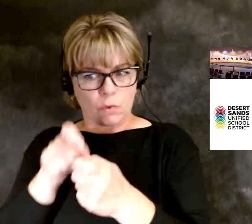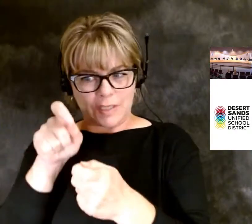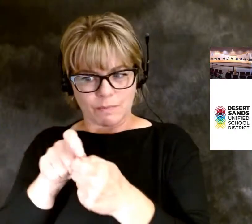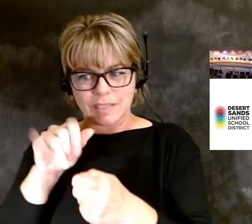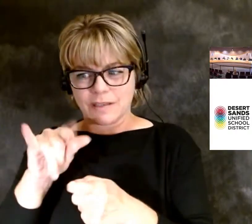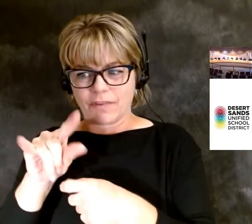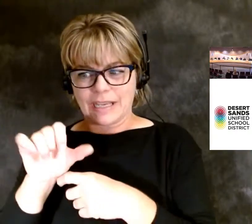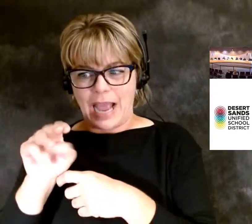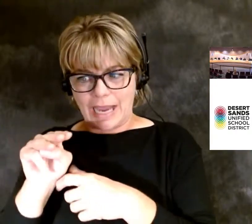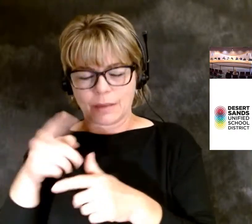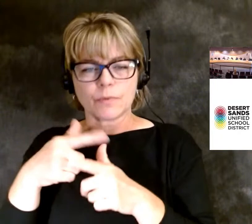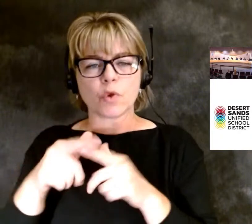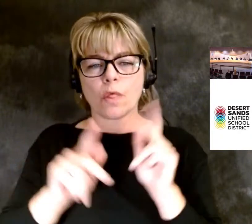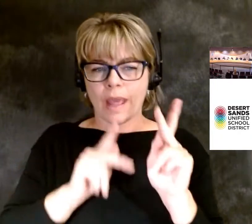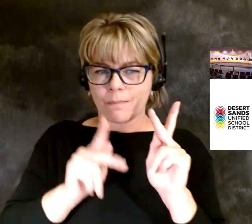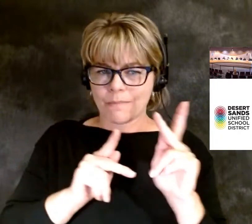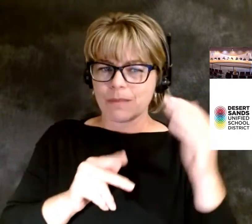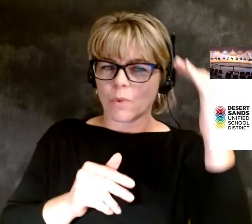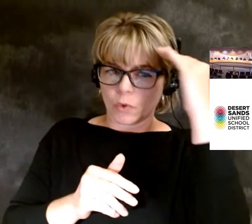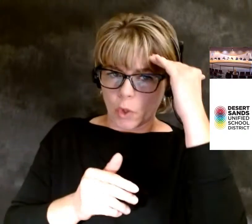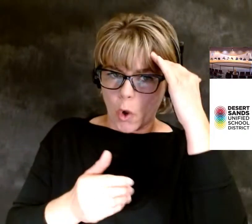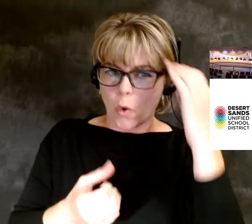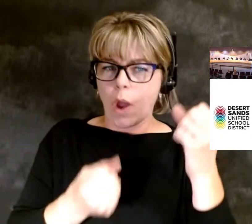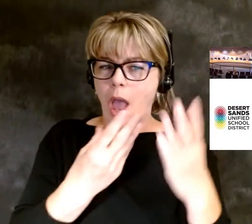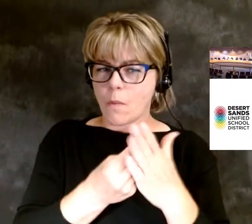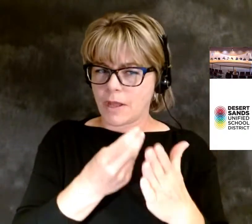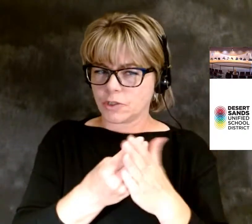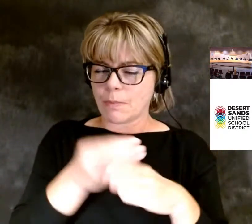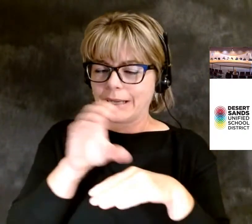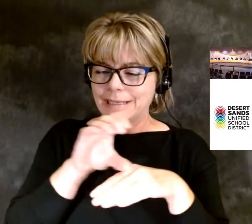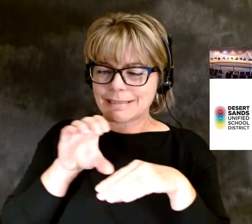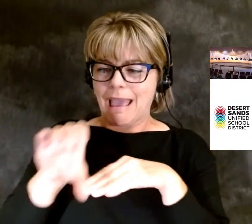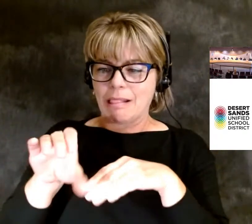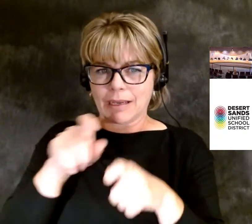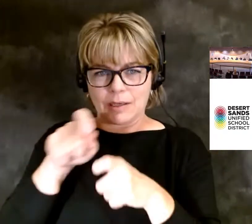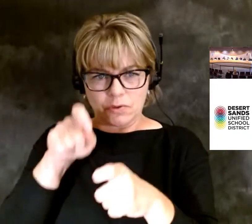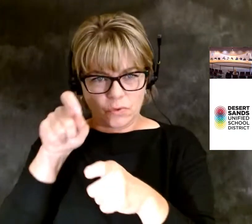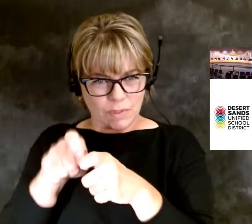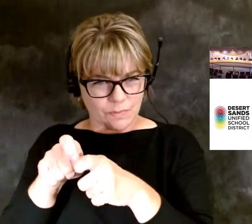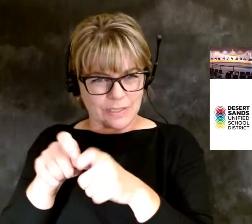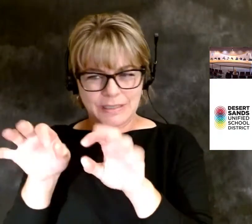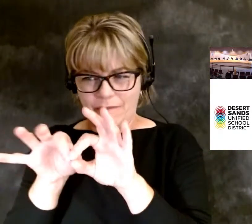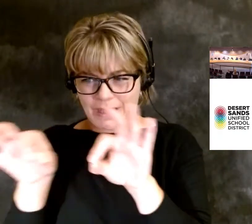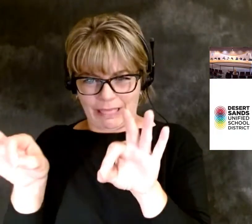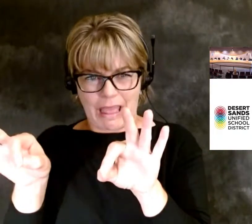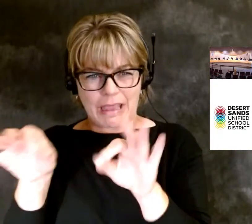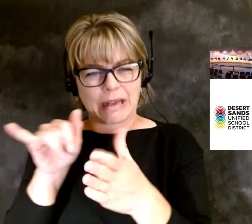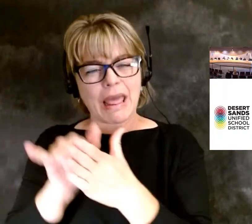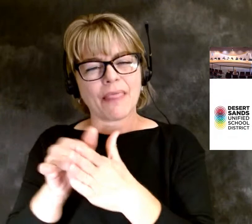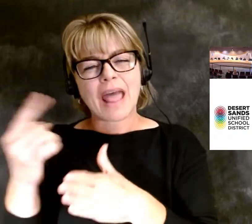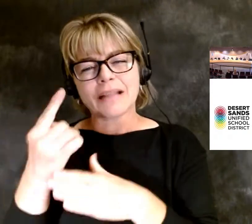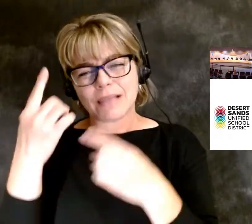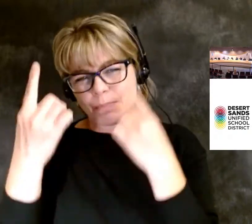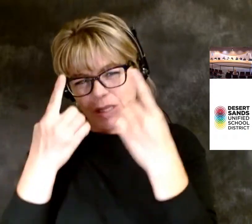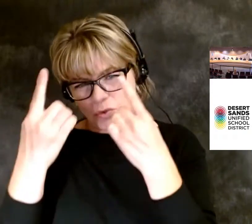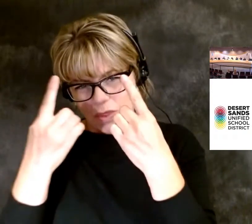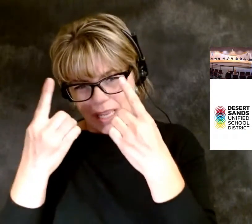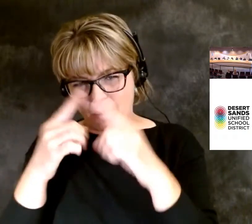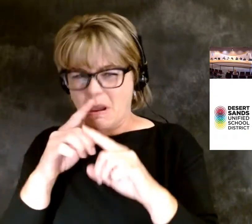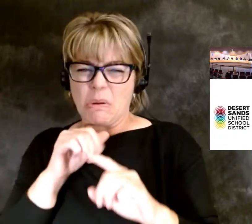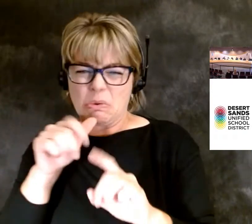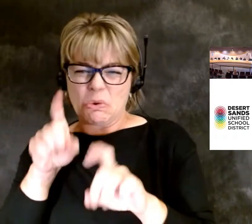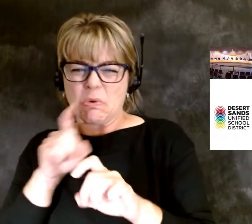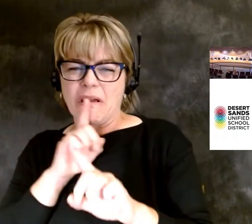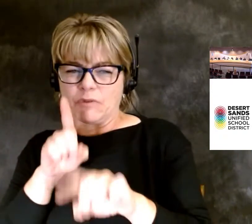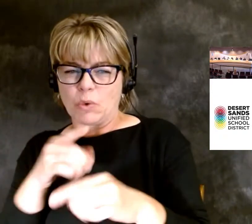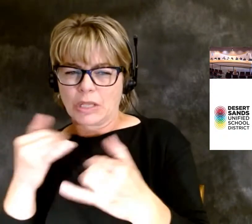allocating to different sections. But that's something to ponder. You don't have to answer that now. So we are, and part